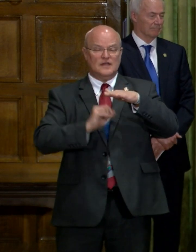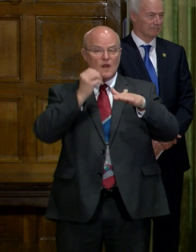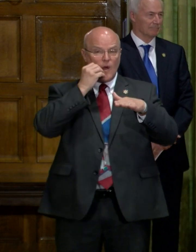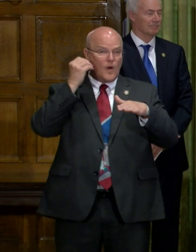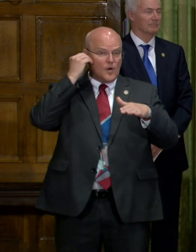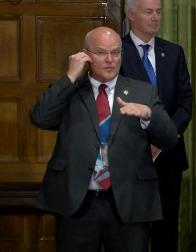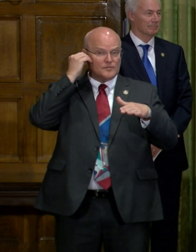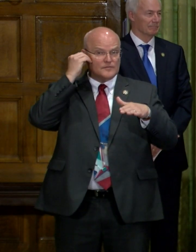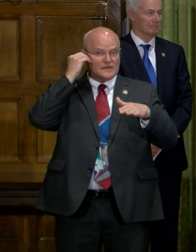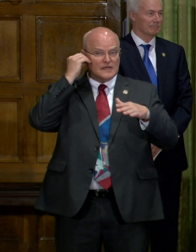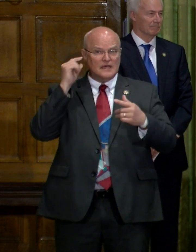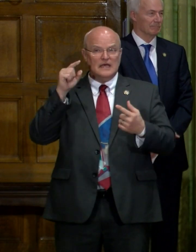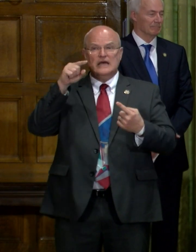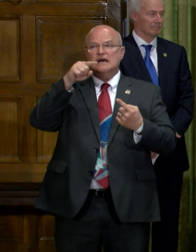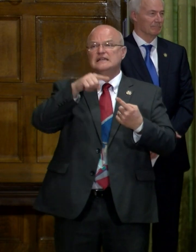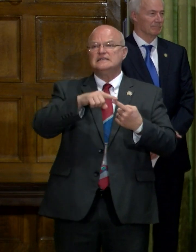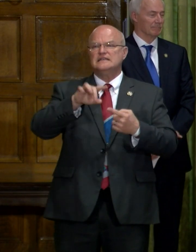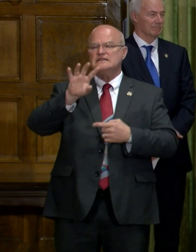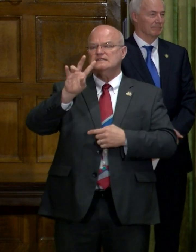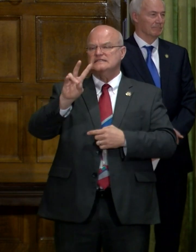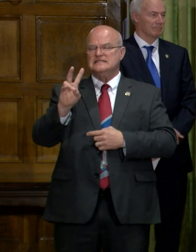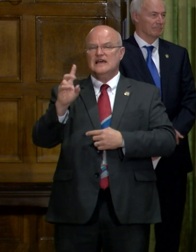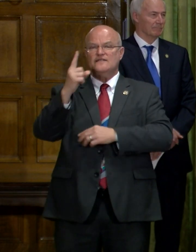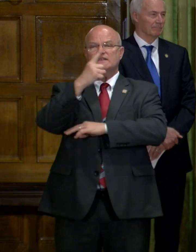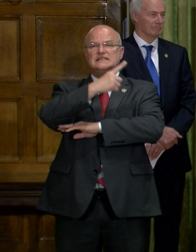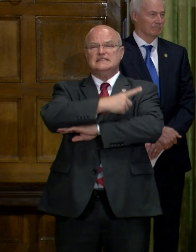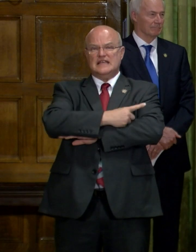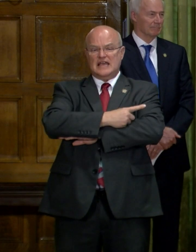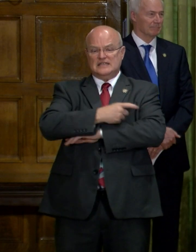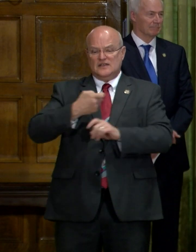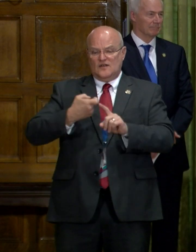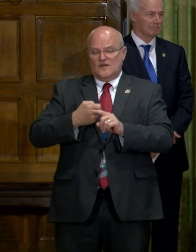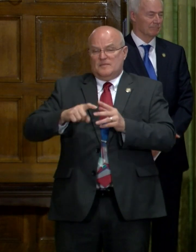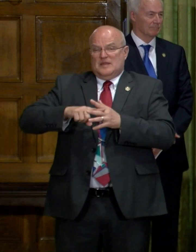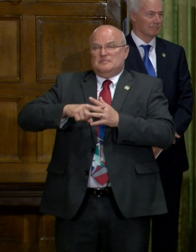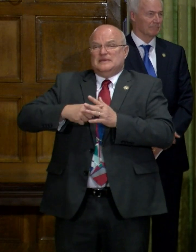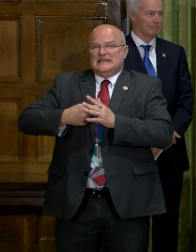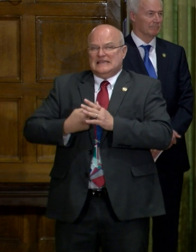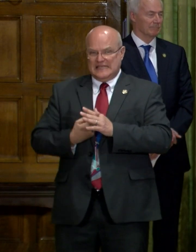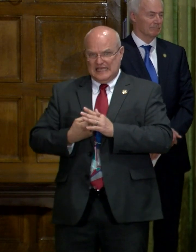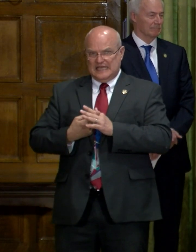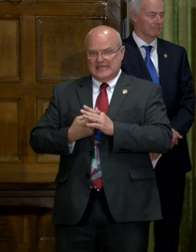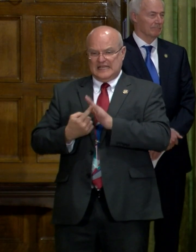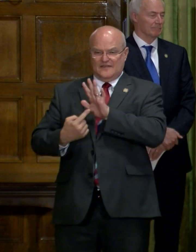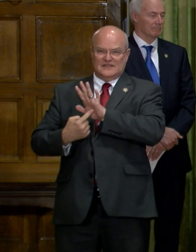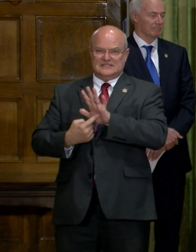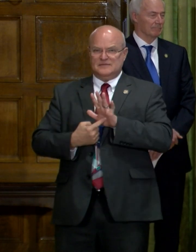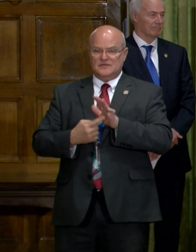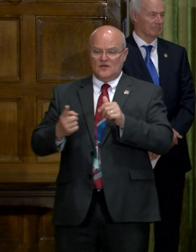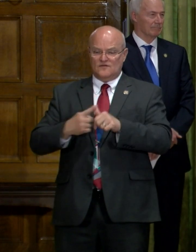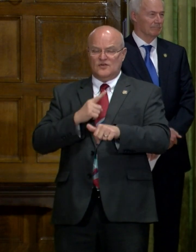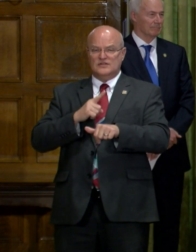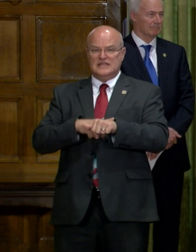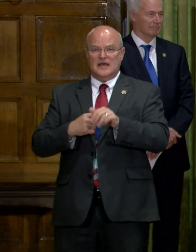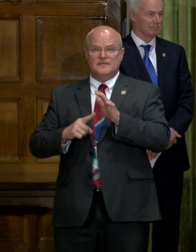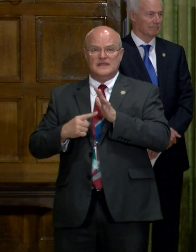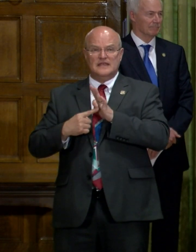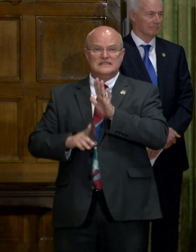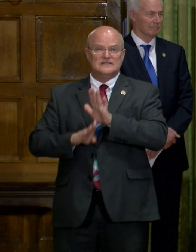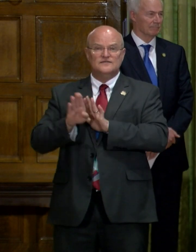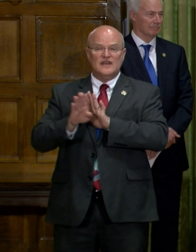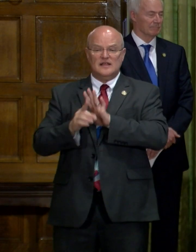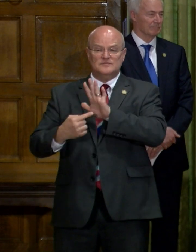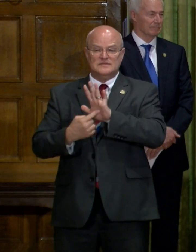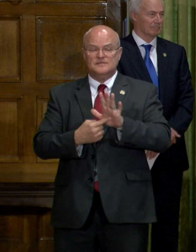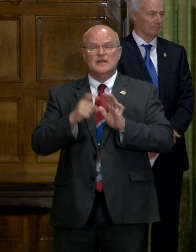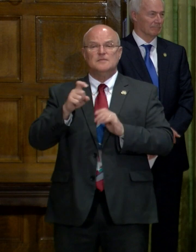home until 7 days from the onset of their symptoms, from the first time they develop symptoms, and they